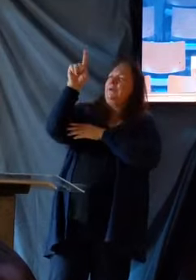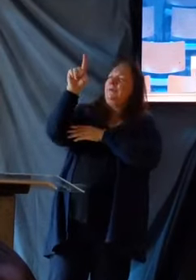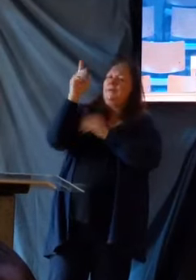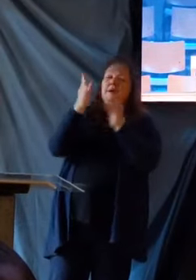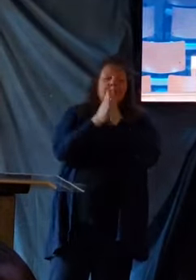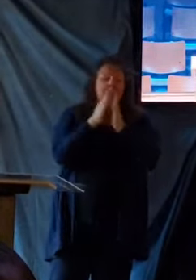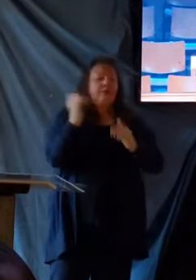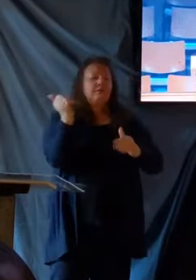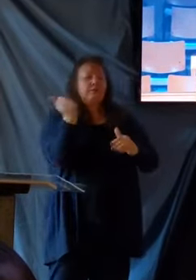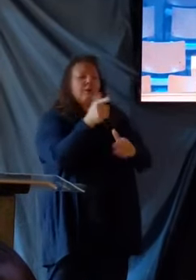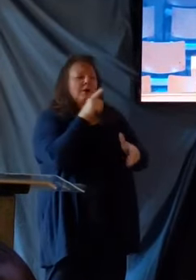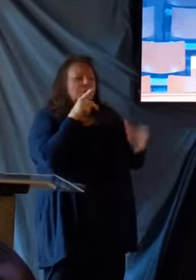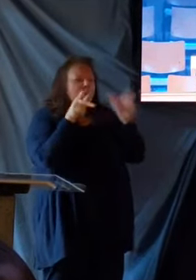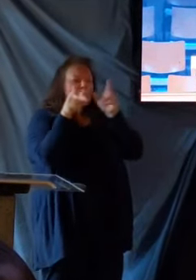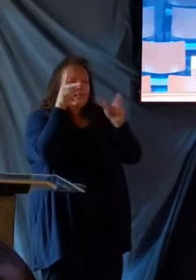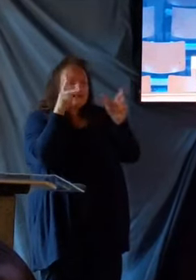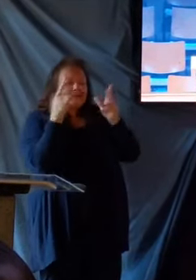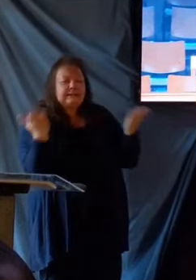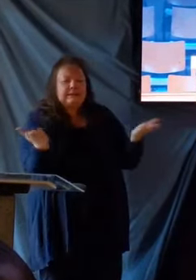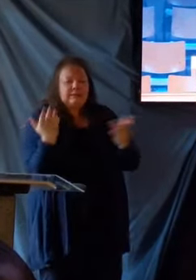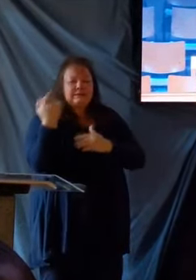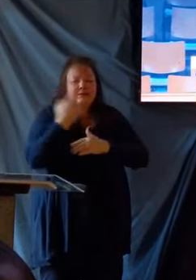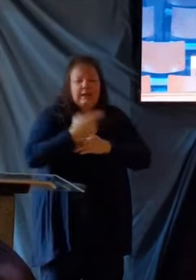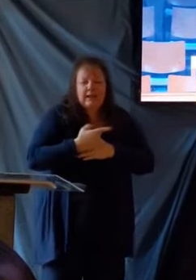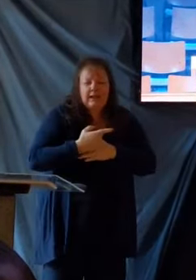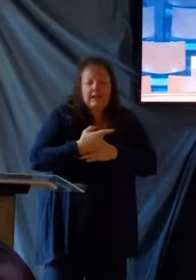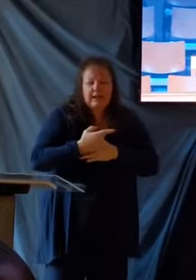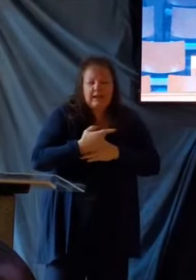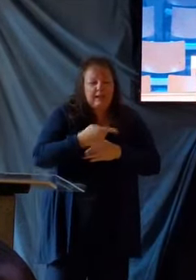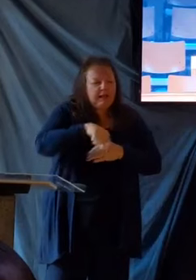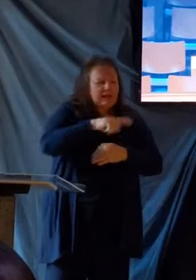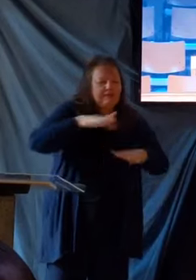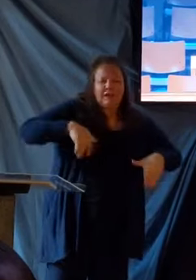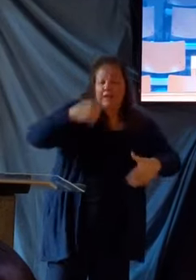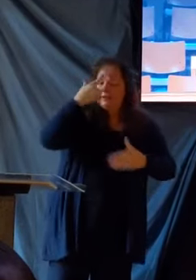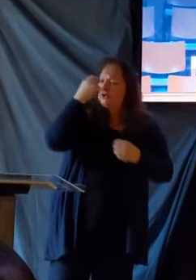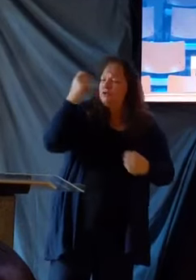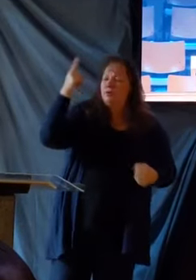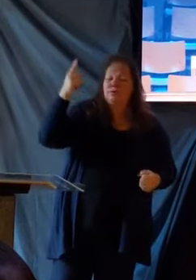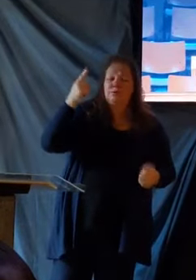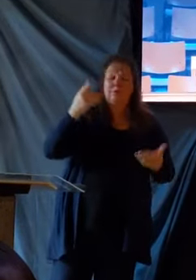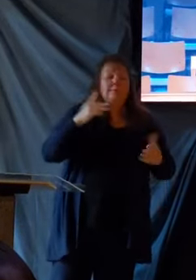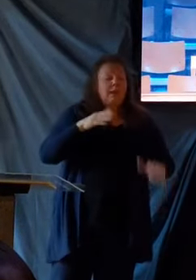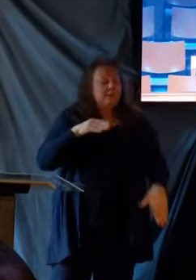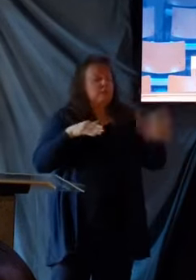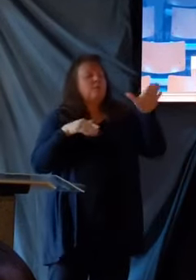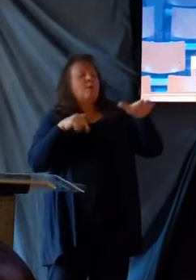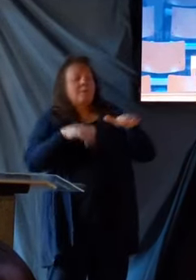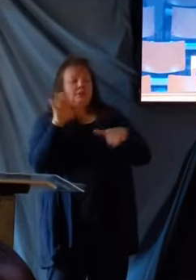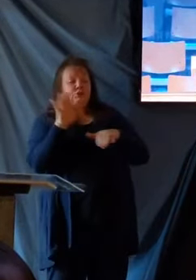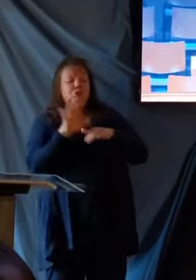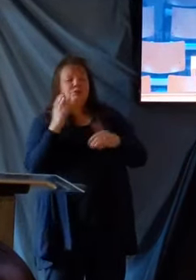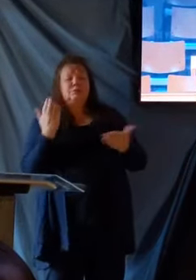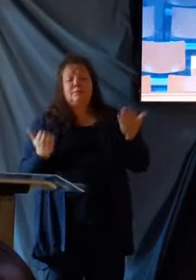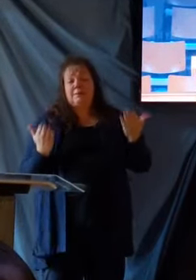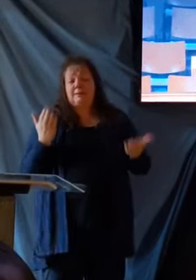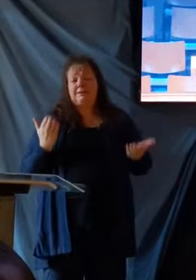for any who are listening today. If they have not trusted Christ, perhaps they grew up in this very church